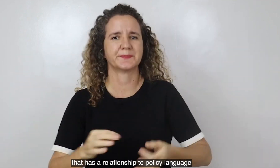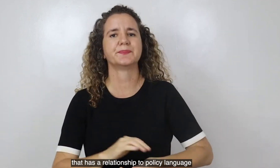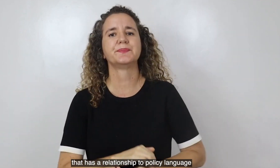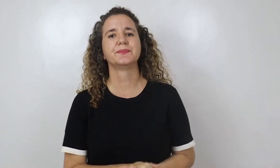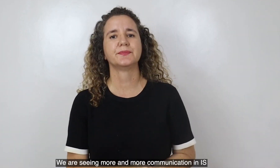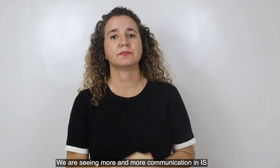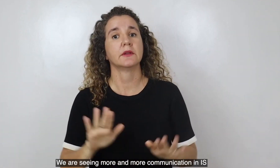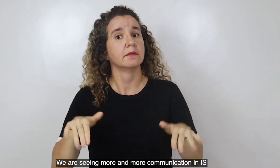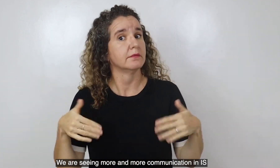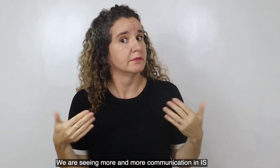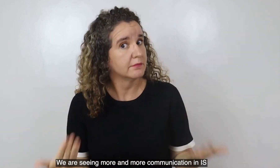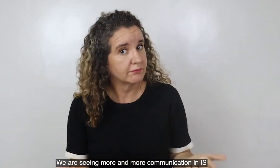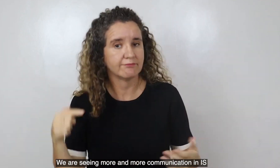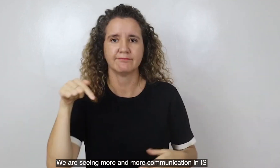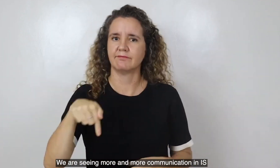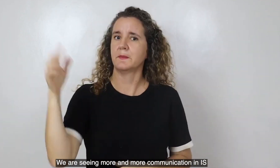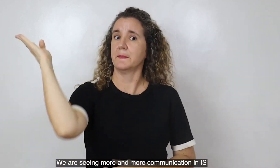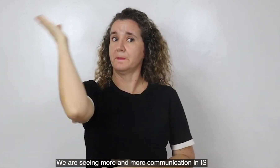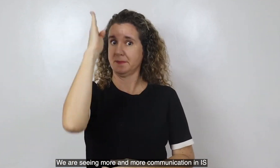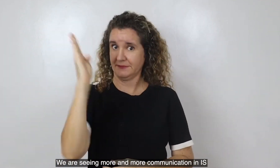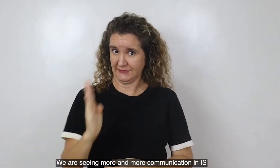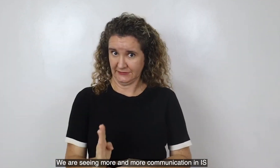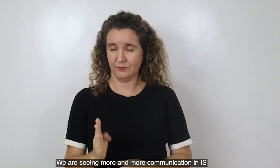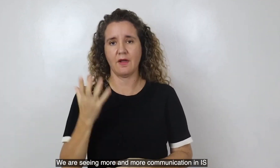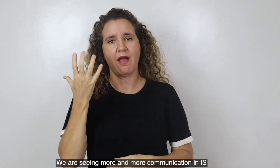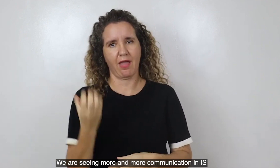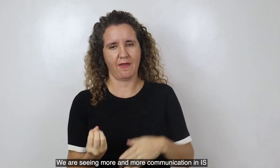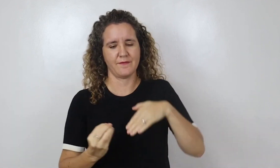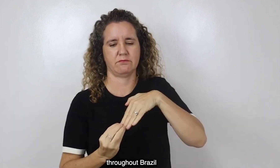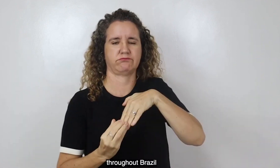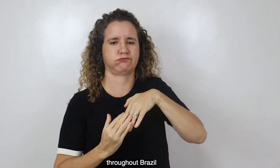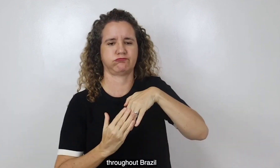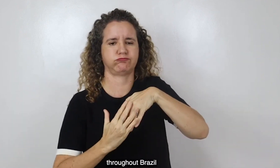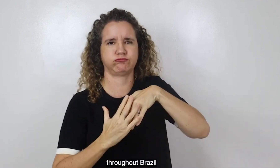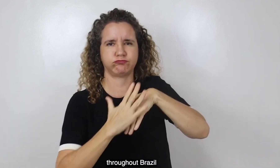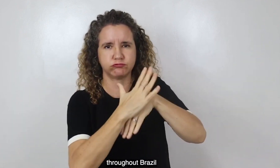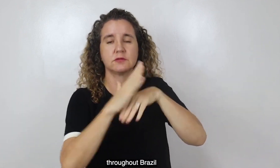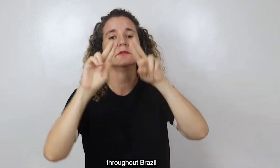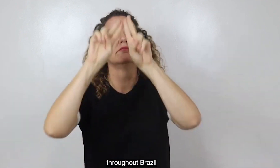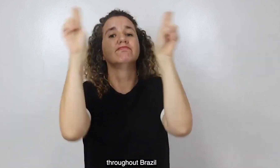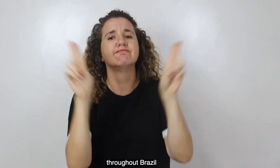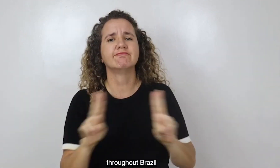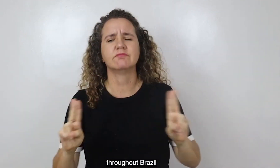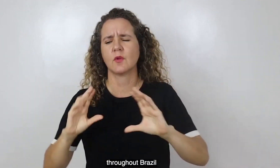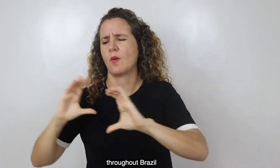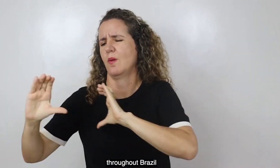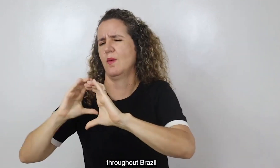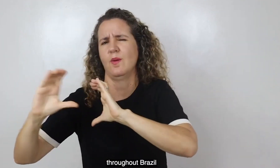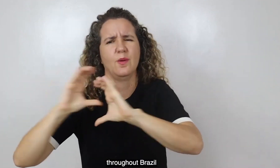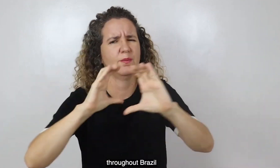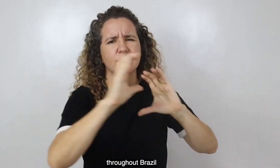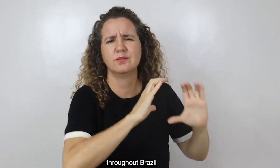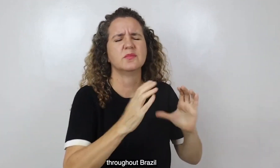We are seeing more and more communication in IS throughout Brazil in